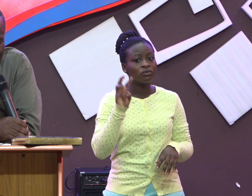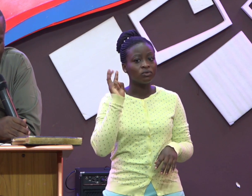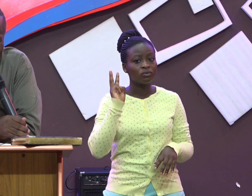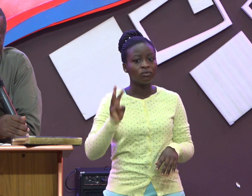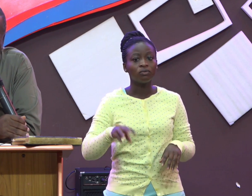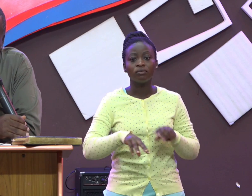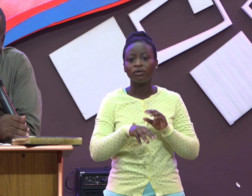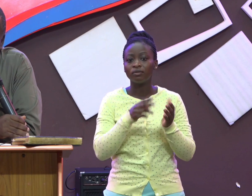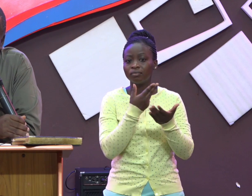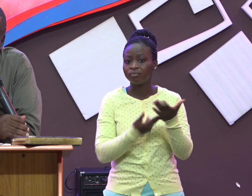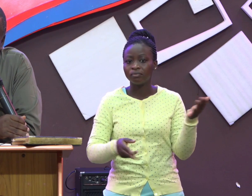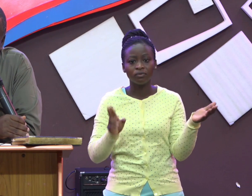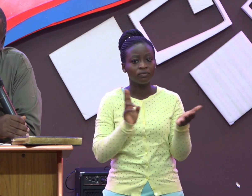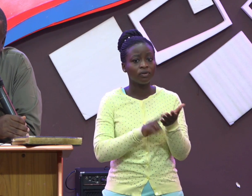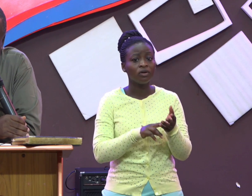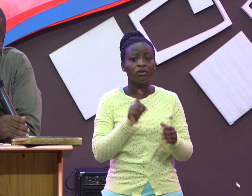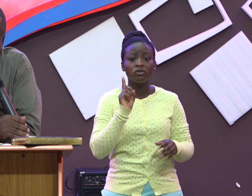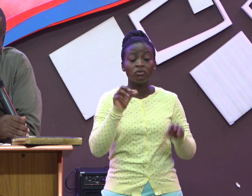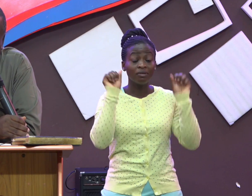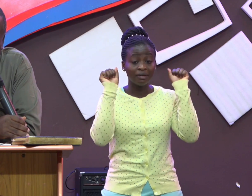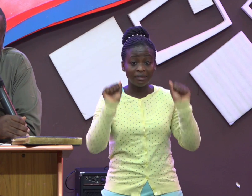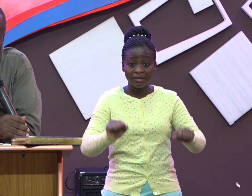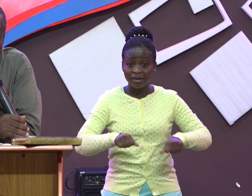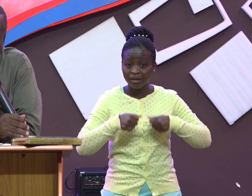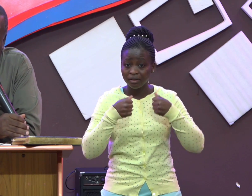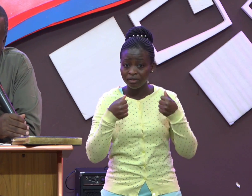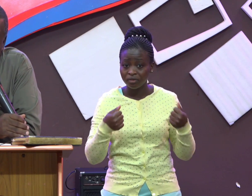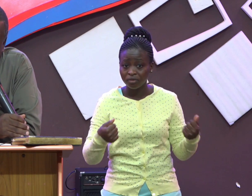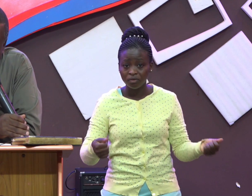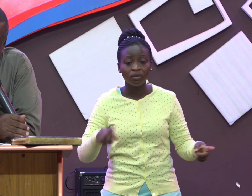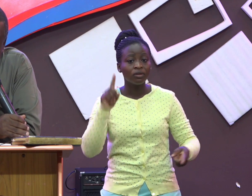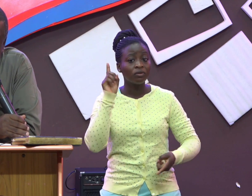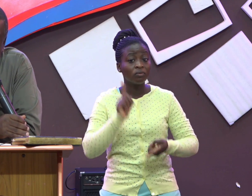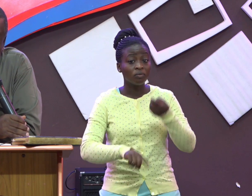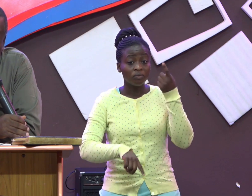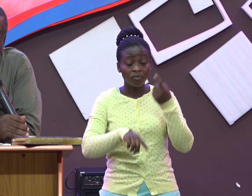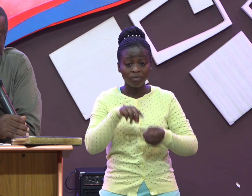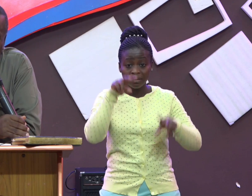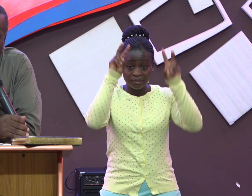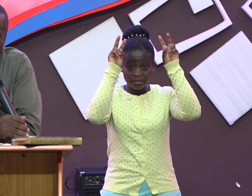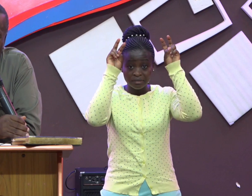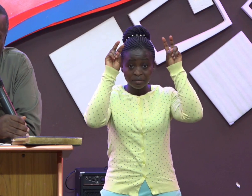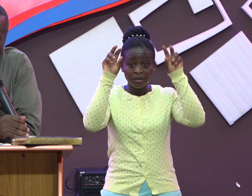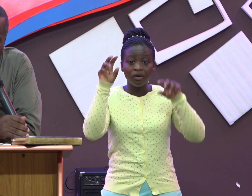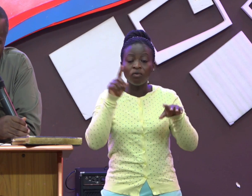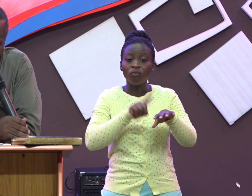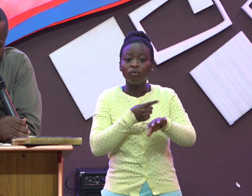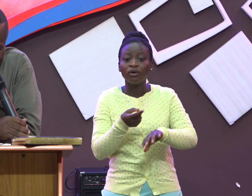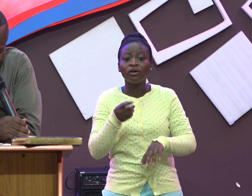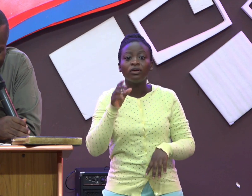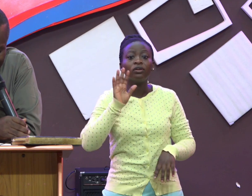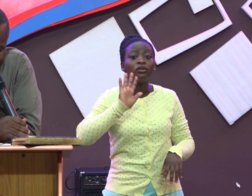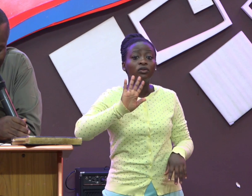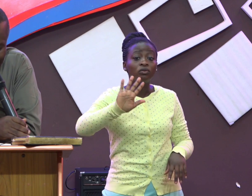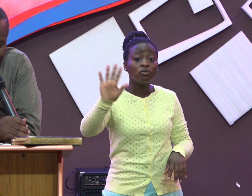as a failure. You cannot overcome the power of the devil when the spirit is weak.